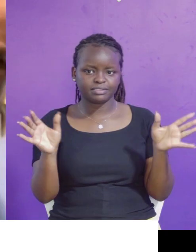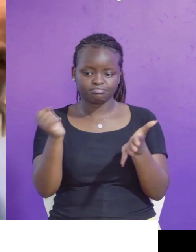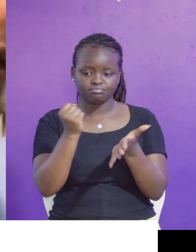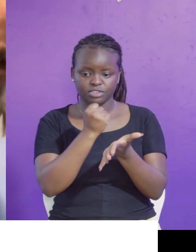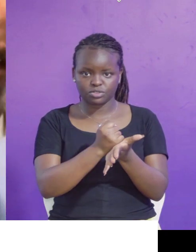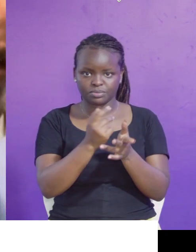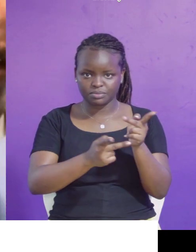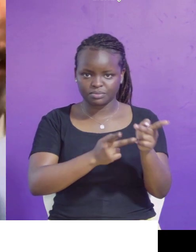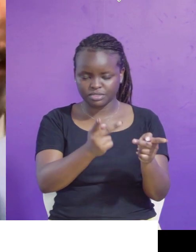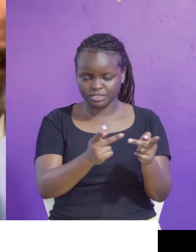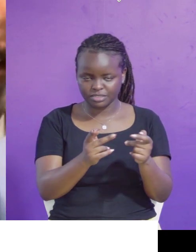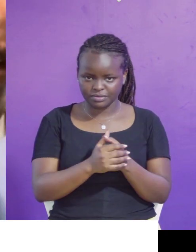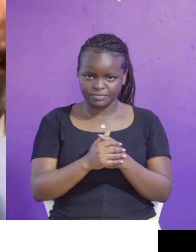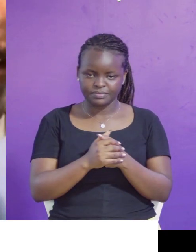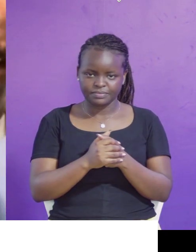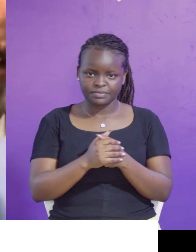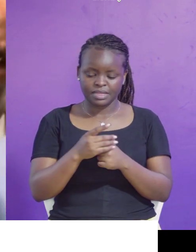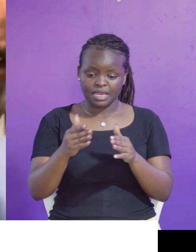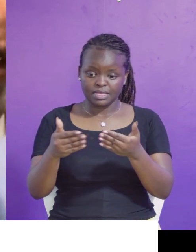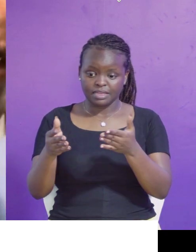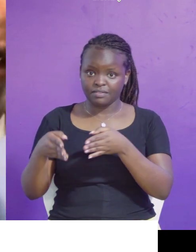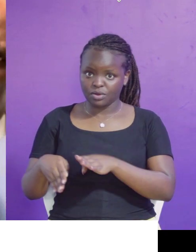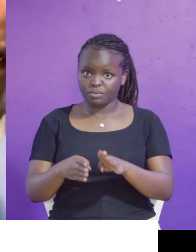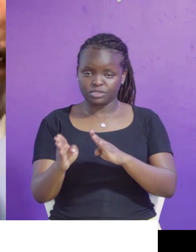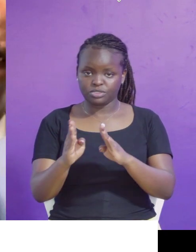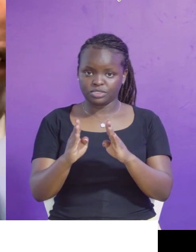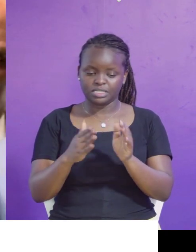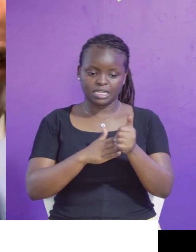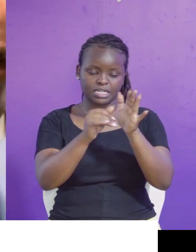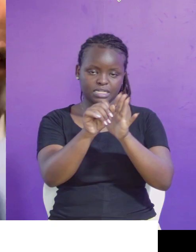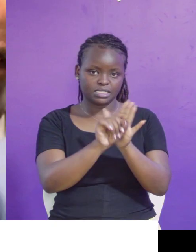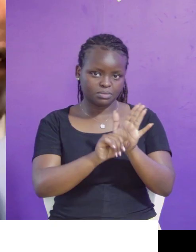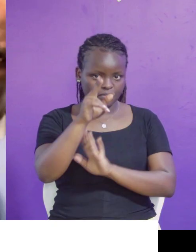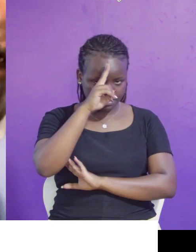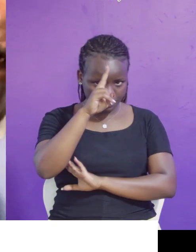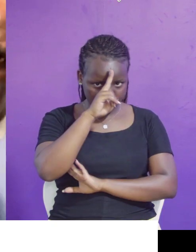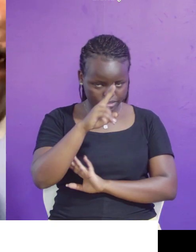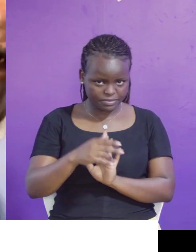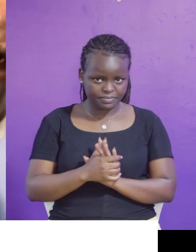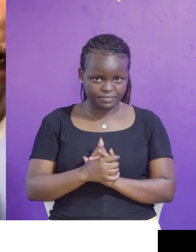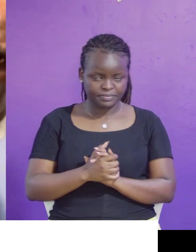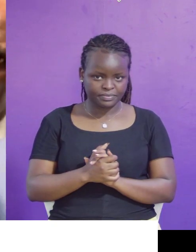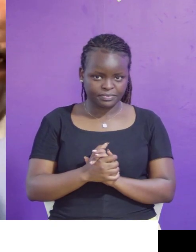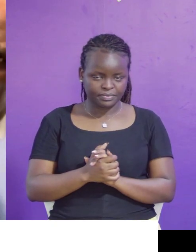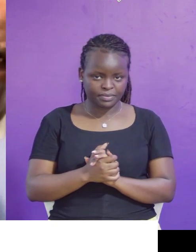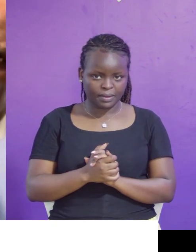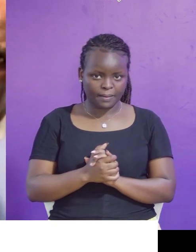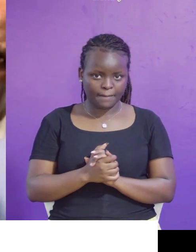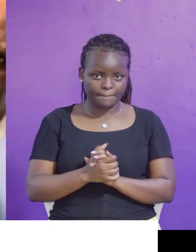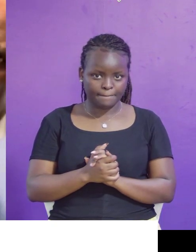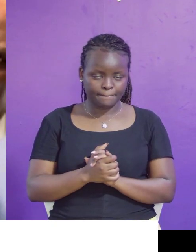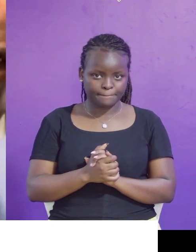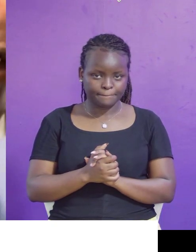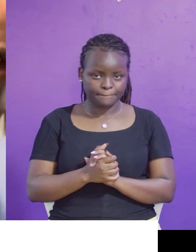The recruitment gives an opportunity to the leadership of the police and to the governance